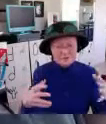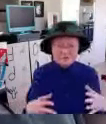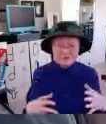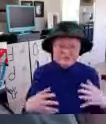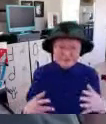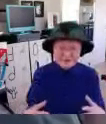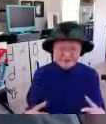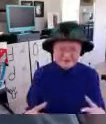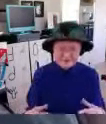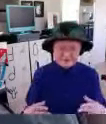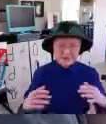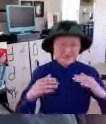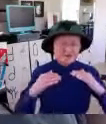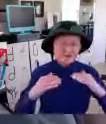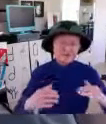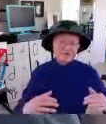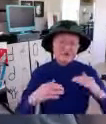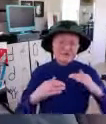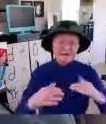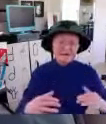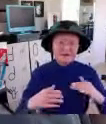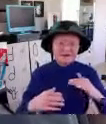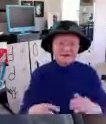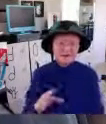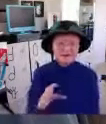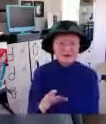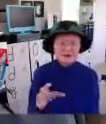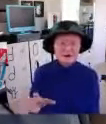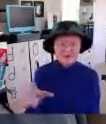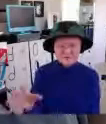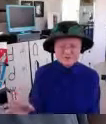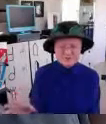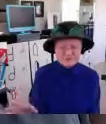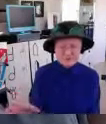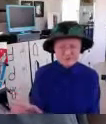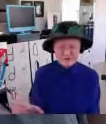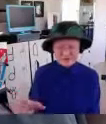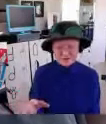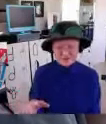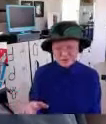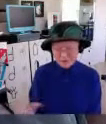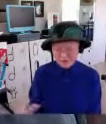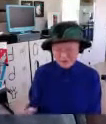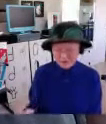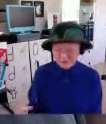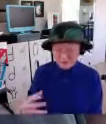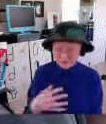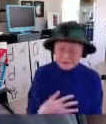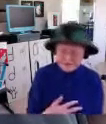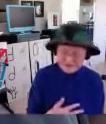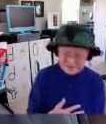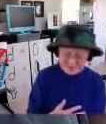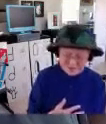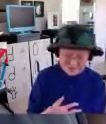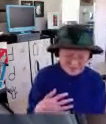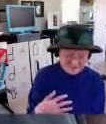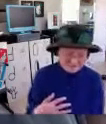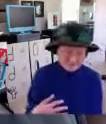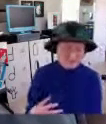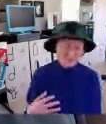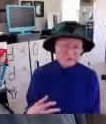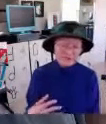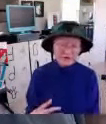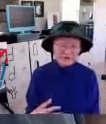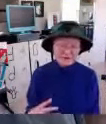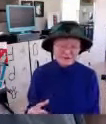Connecticut's server. Isn't that right? The Yes. Yukon server. So Our organization, the Center for Sutton Movement Writing,